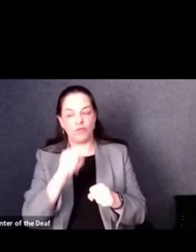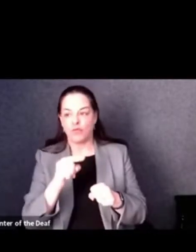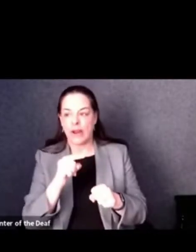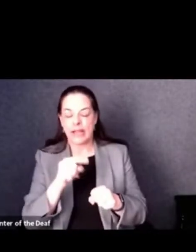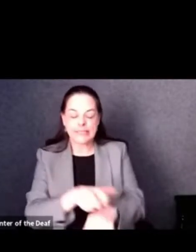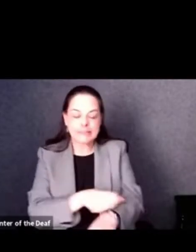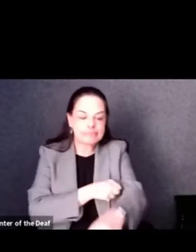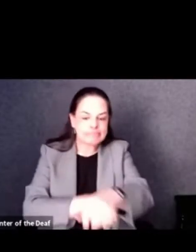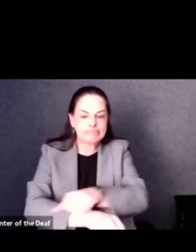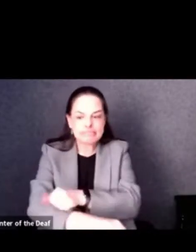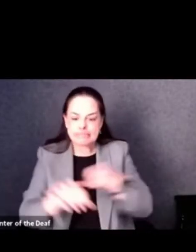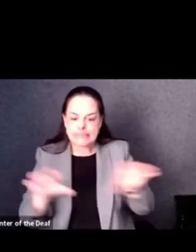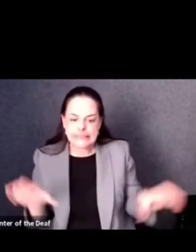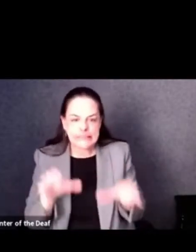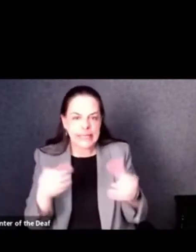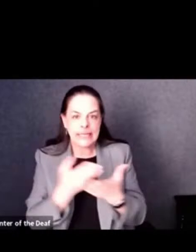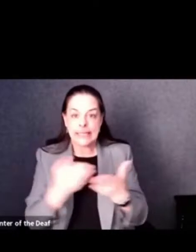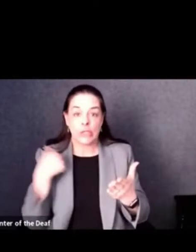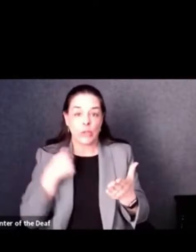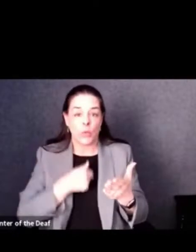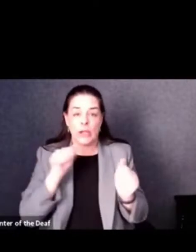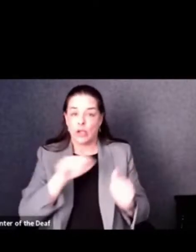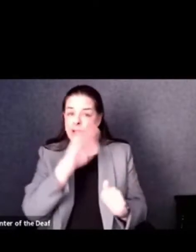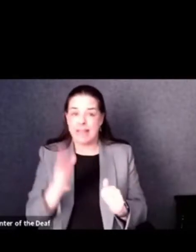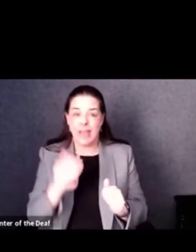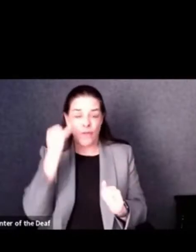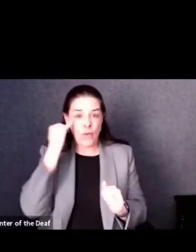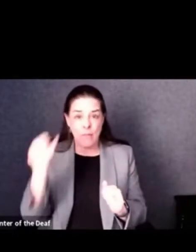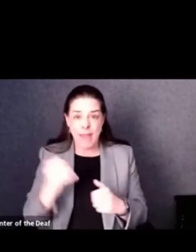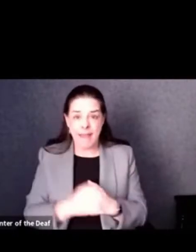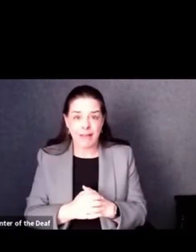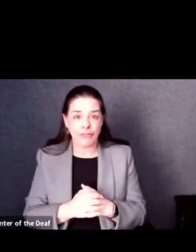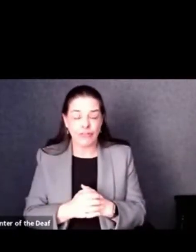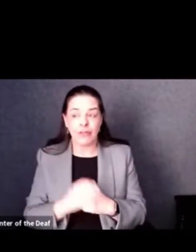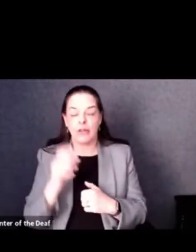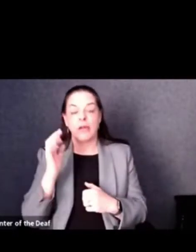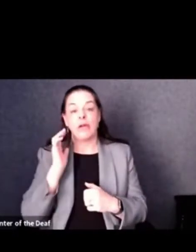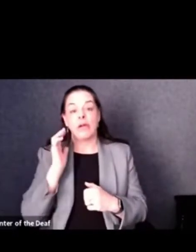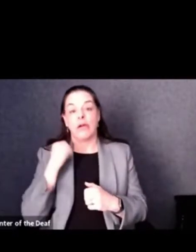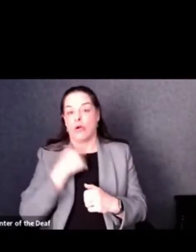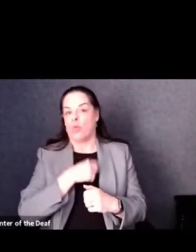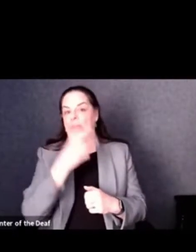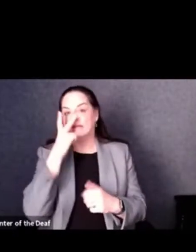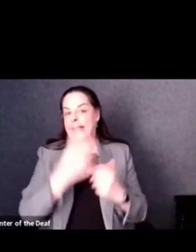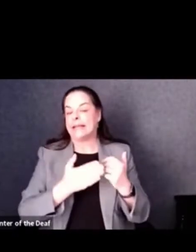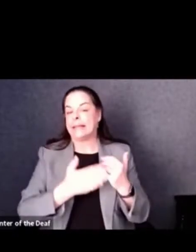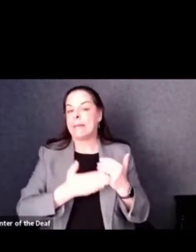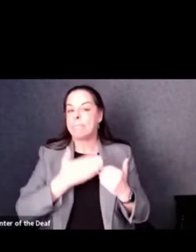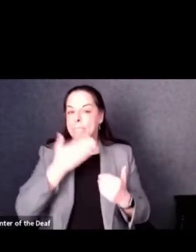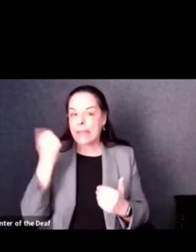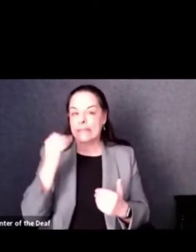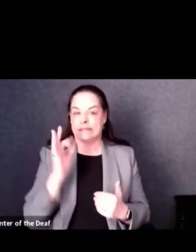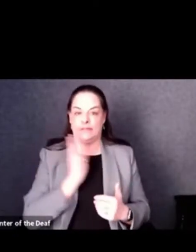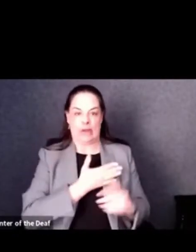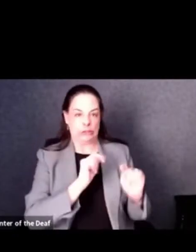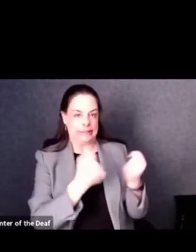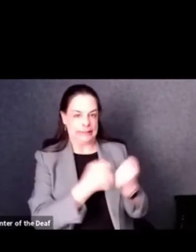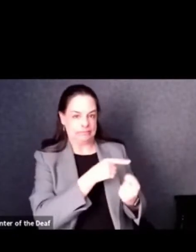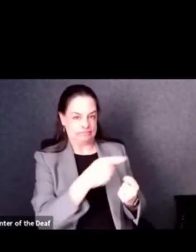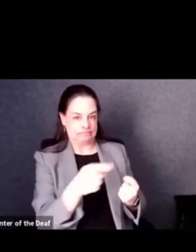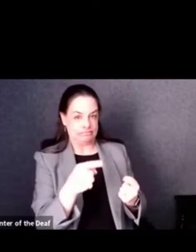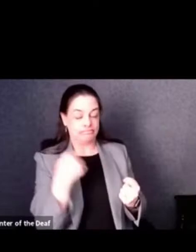could have never, ever imagined. We've seen the best of our team over this year, and we remain committed